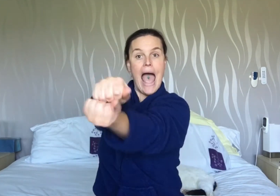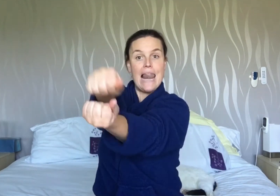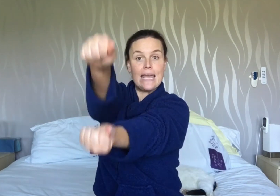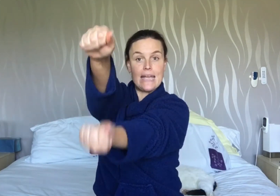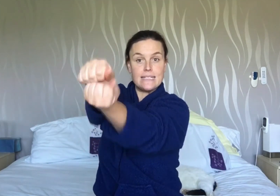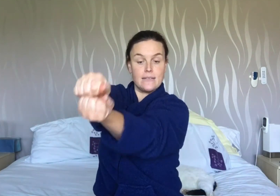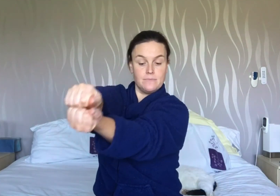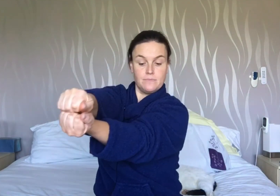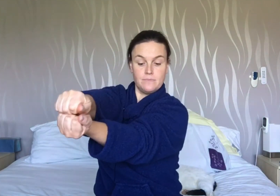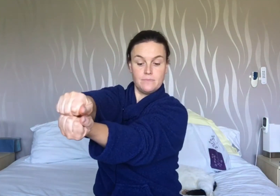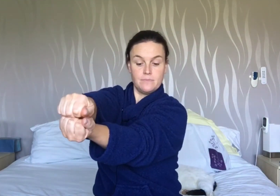Alligator,